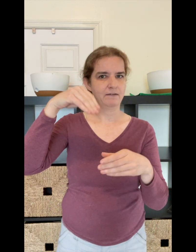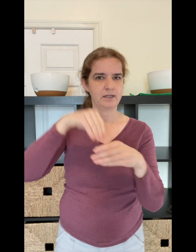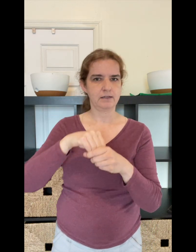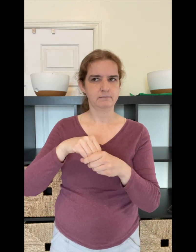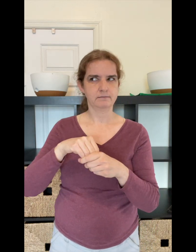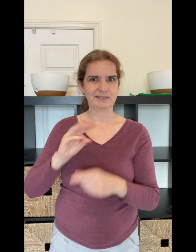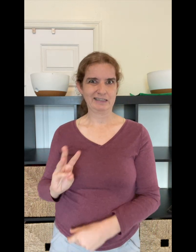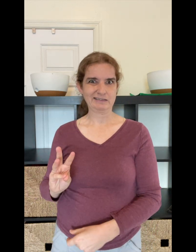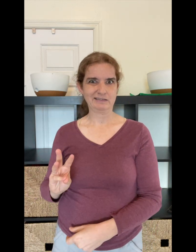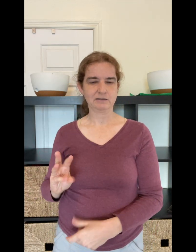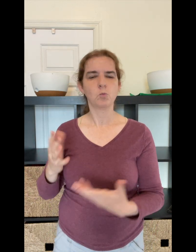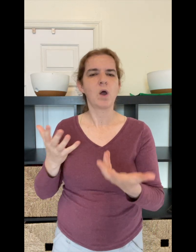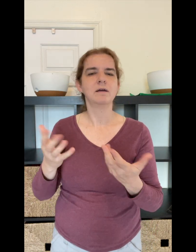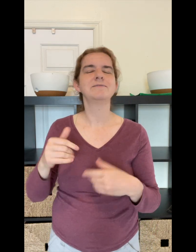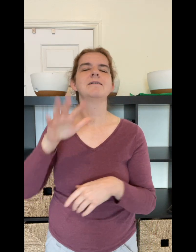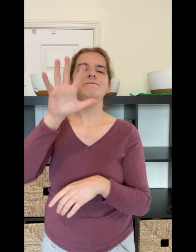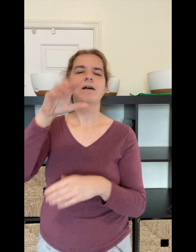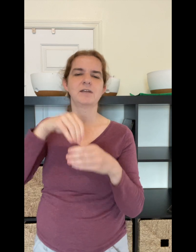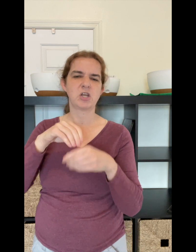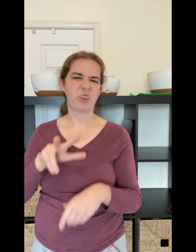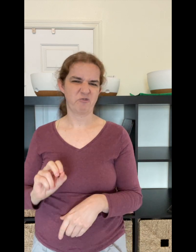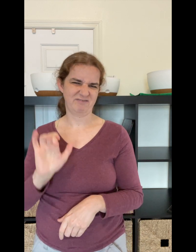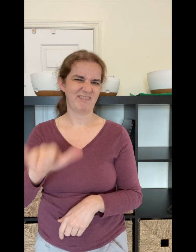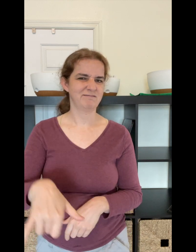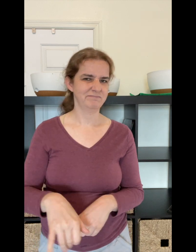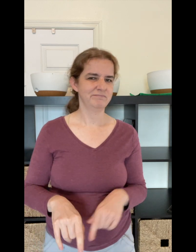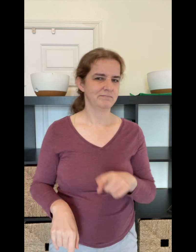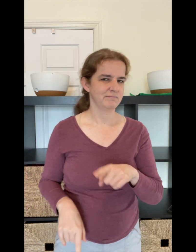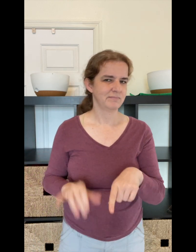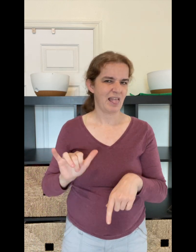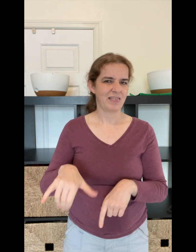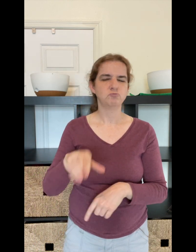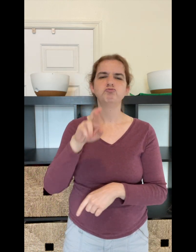100? 5 in 6? What? 5 in 30. That's a rate.